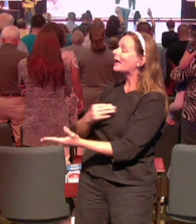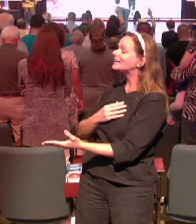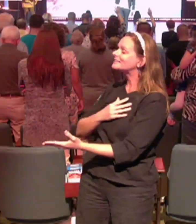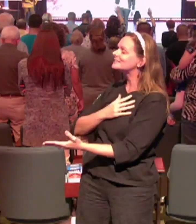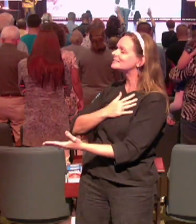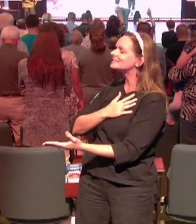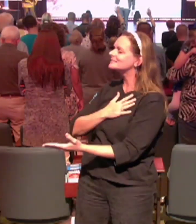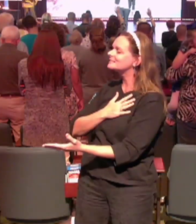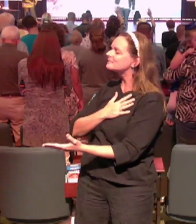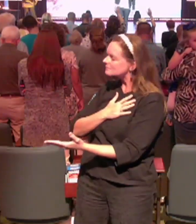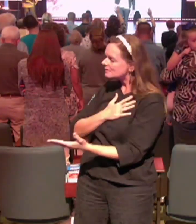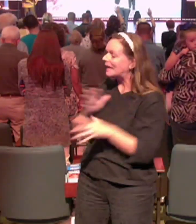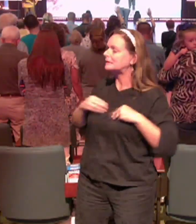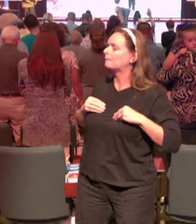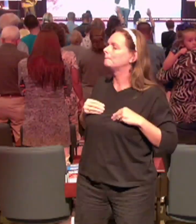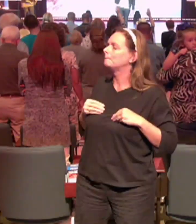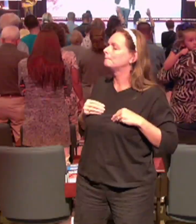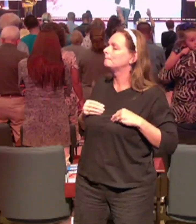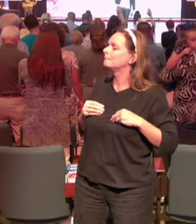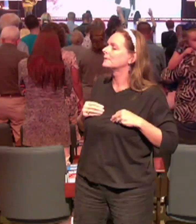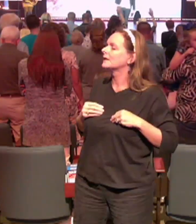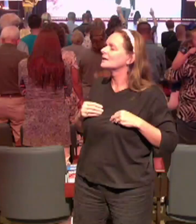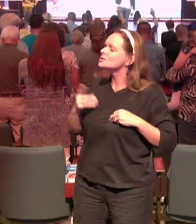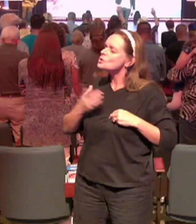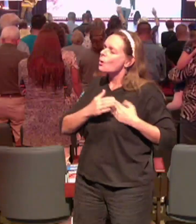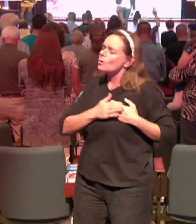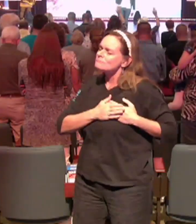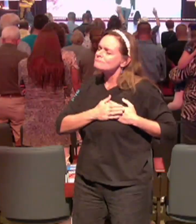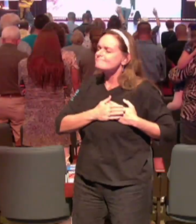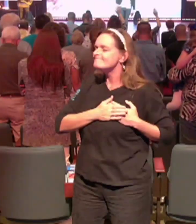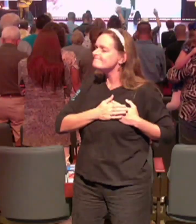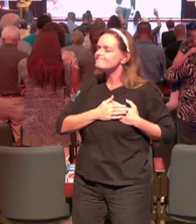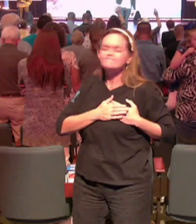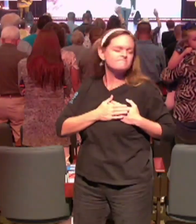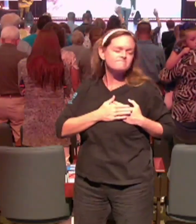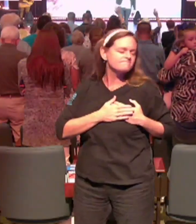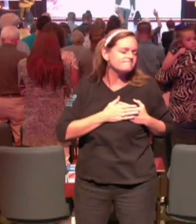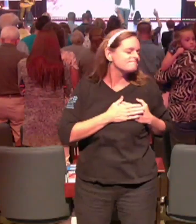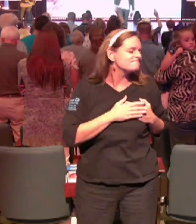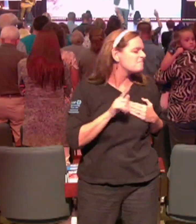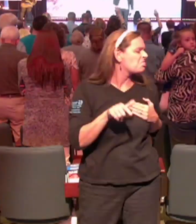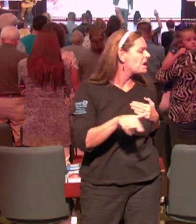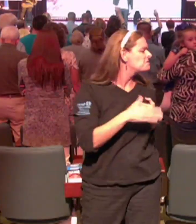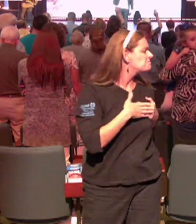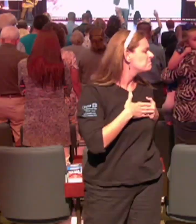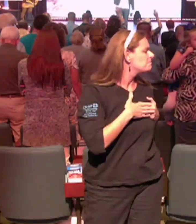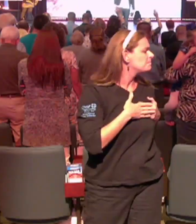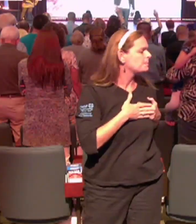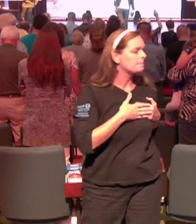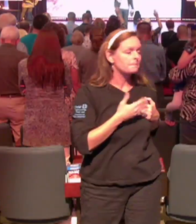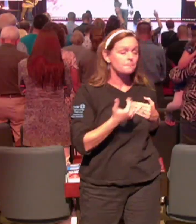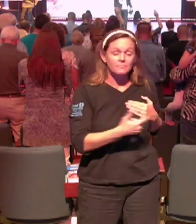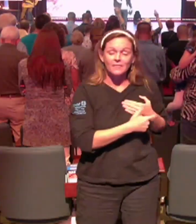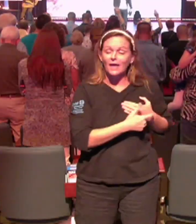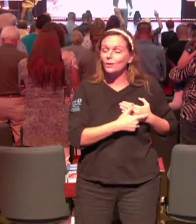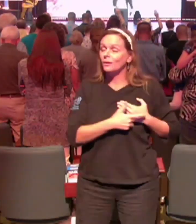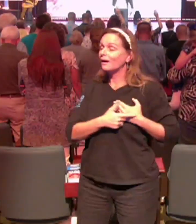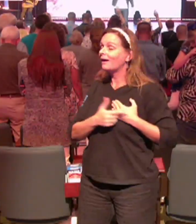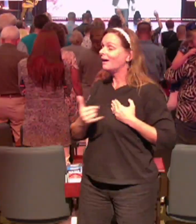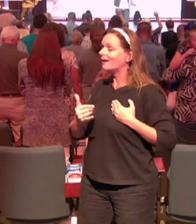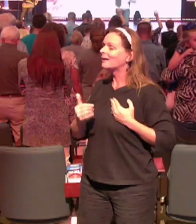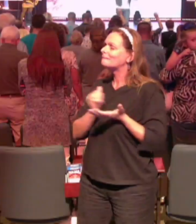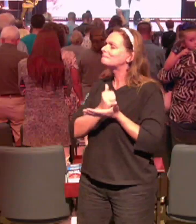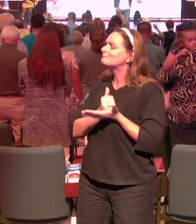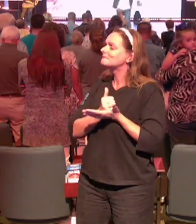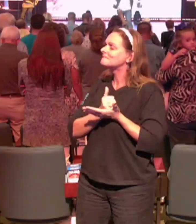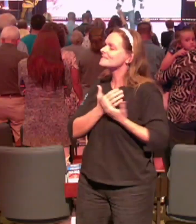me. And so I would count it a privilege to pray with you tonight. And so if you would just, I'm going to make my way right down here, and I'd love for you